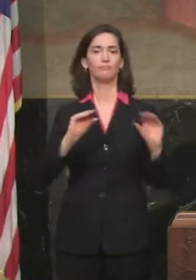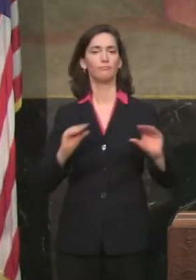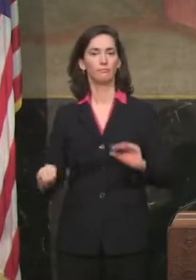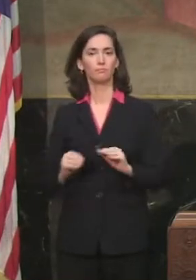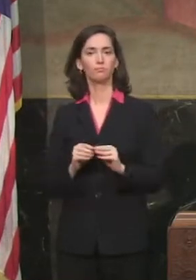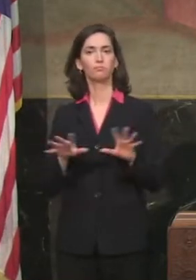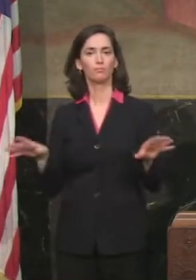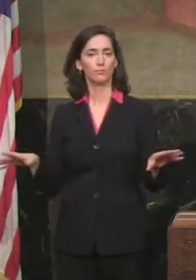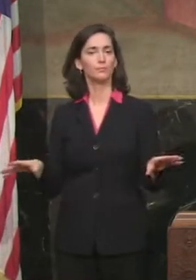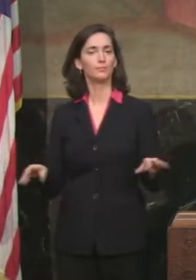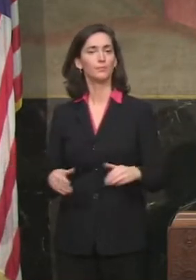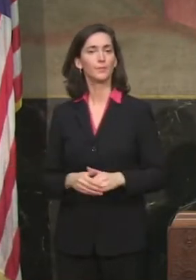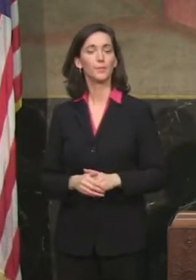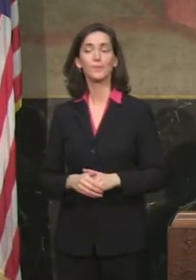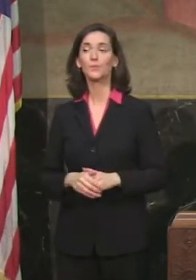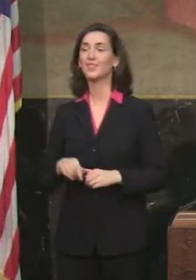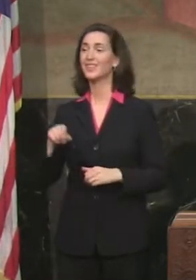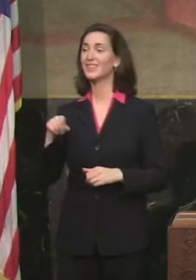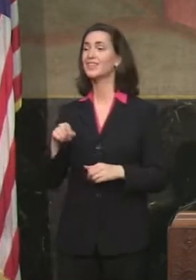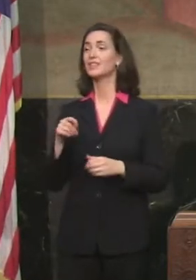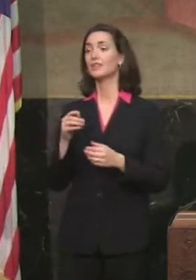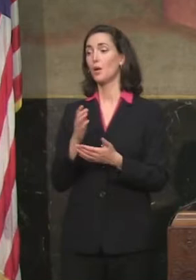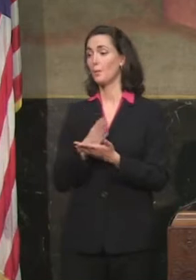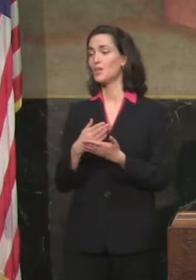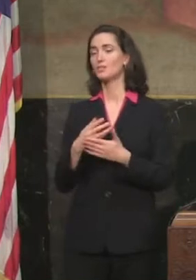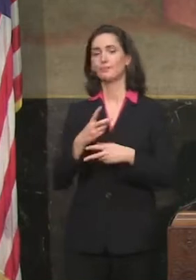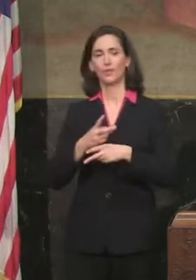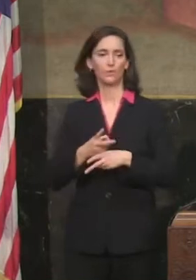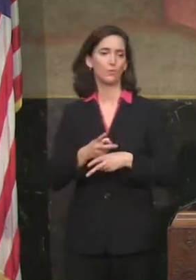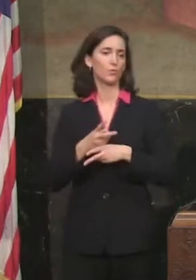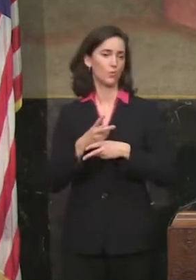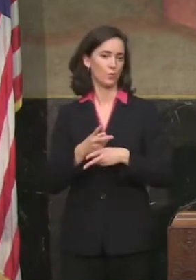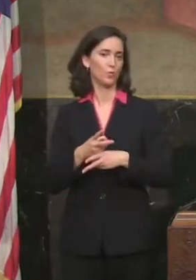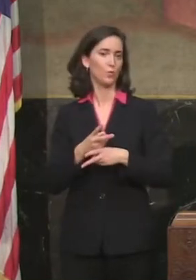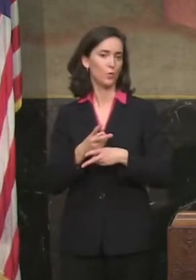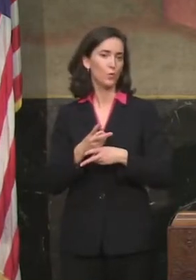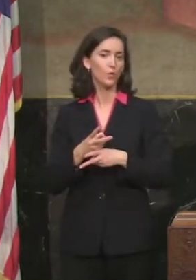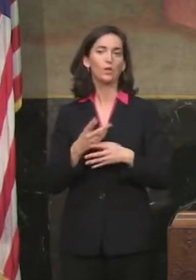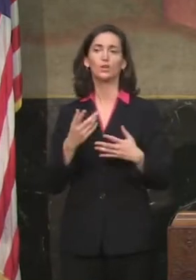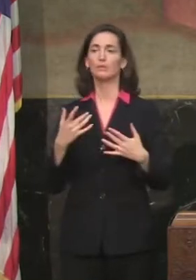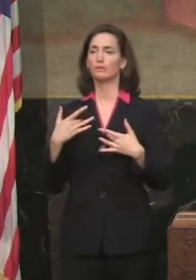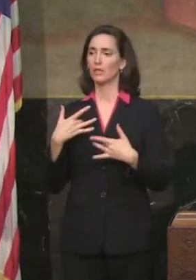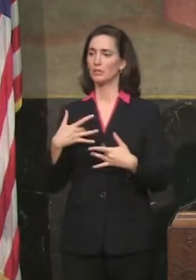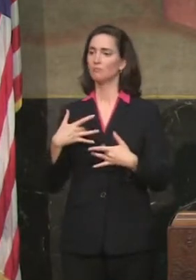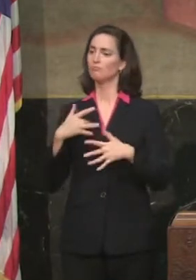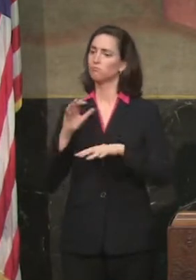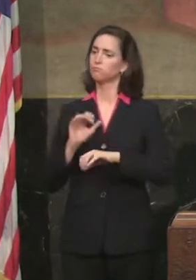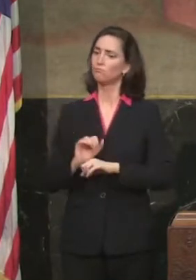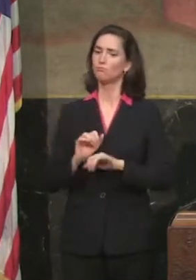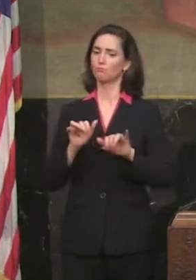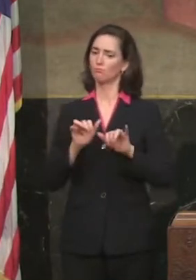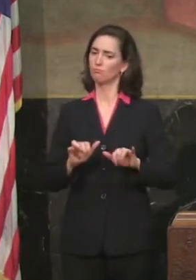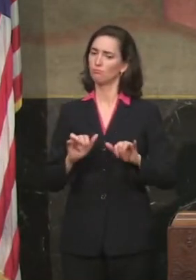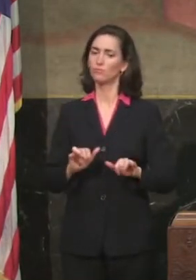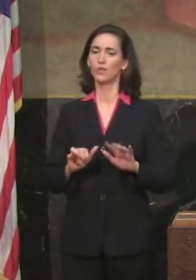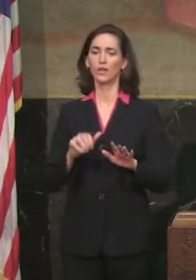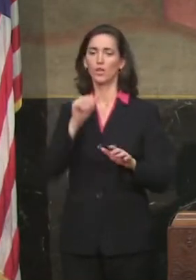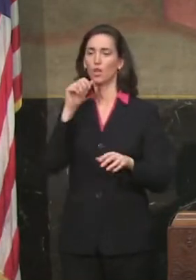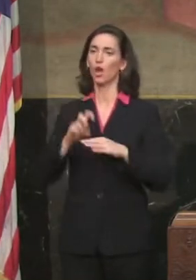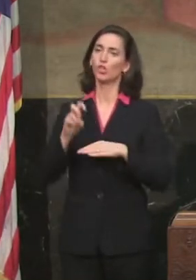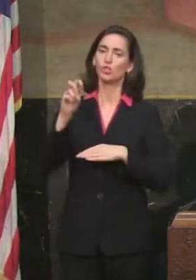This is a prudent budget. It is a conservative budget, and I am proud of that.